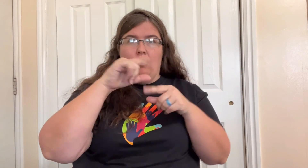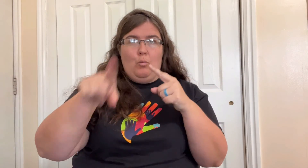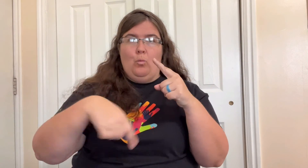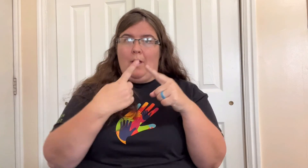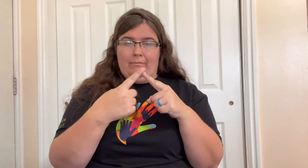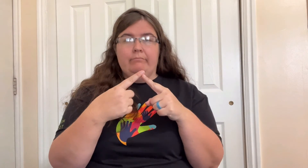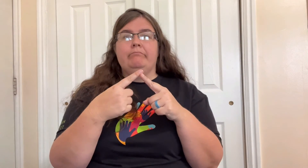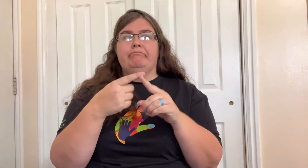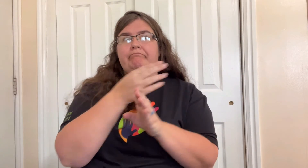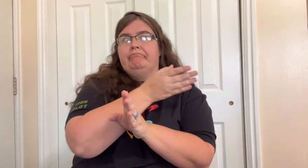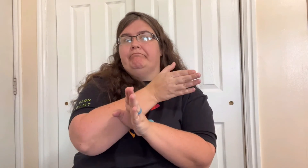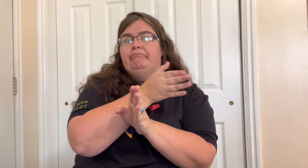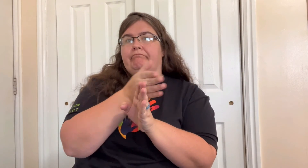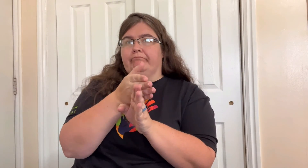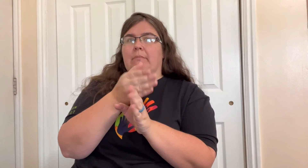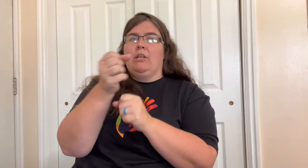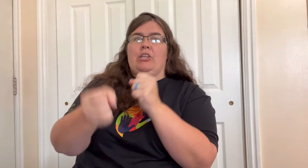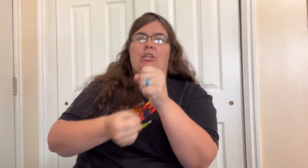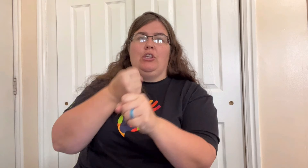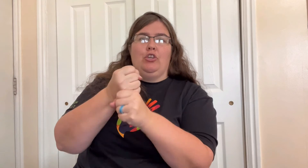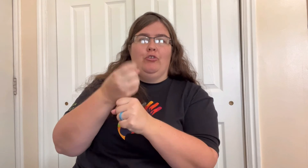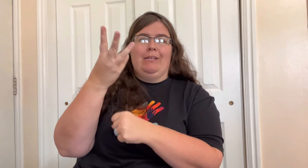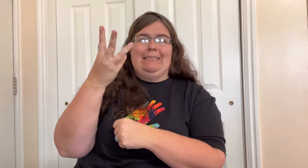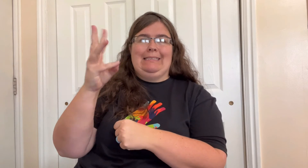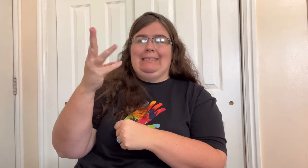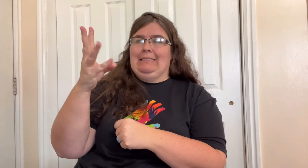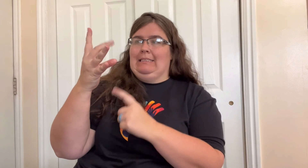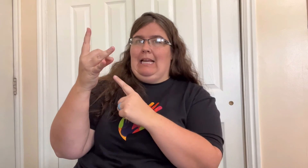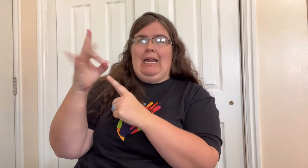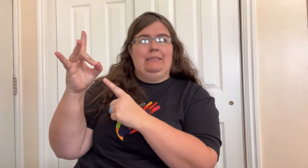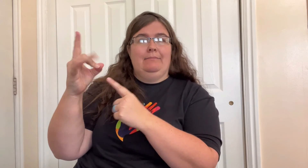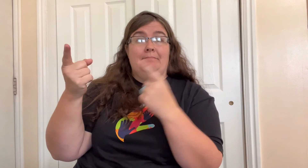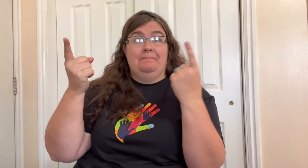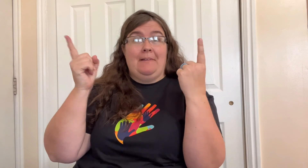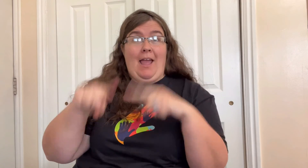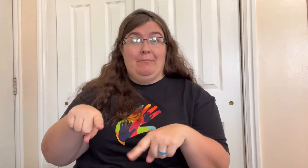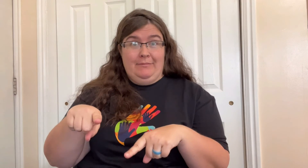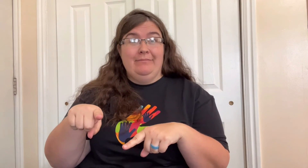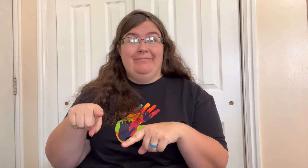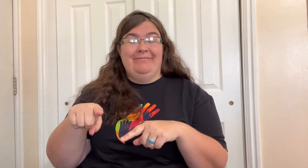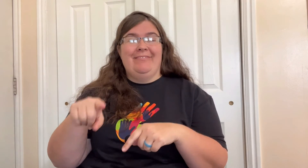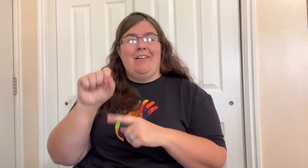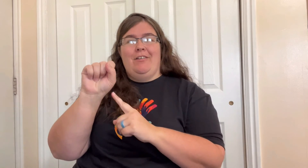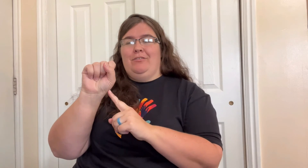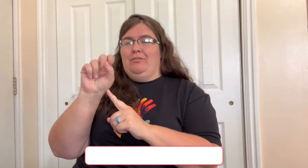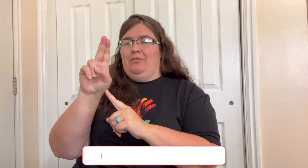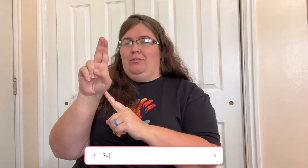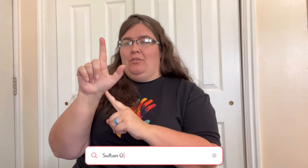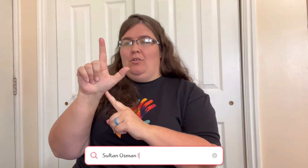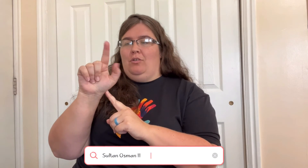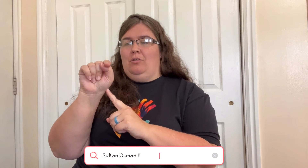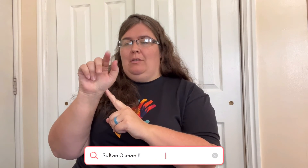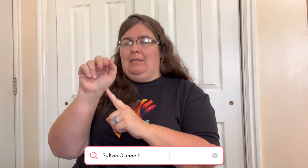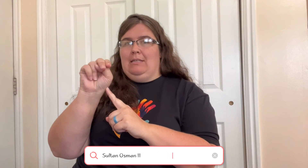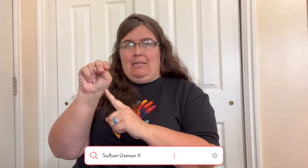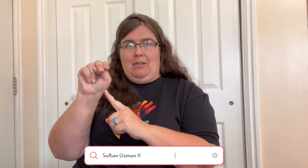standardized when, in the year 1618, there was a sultan by the name of